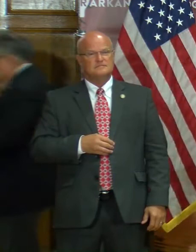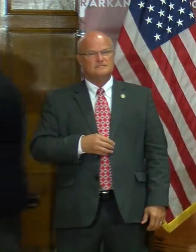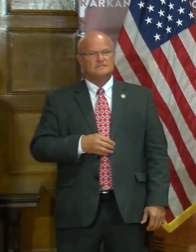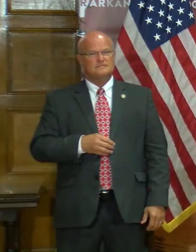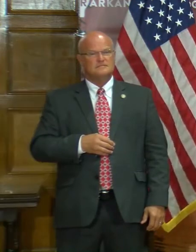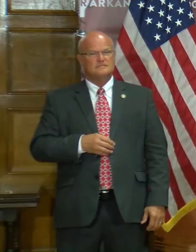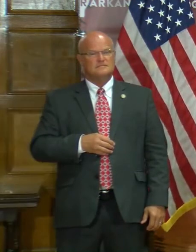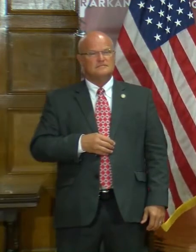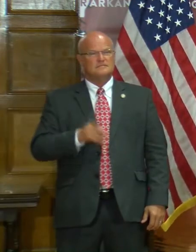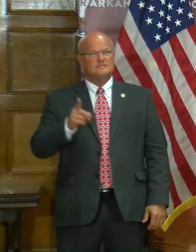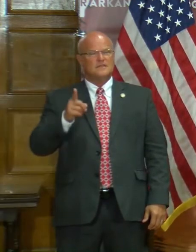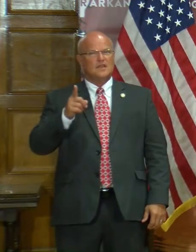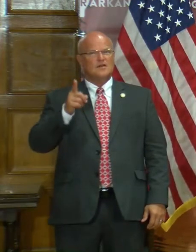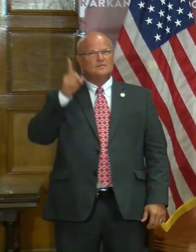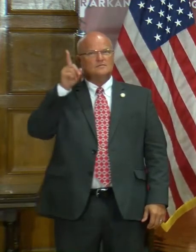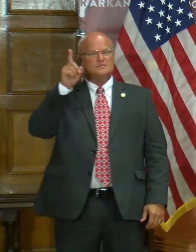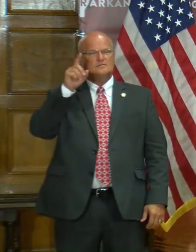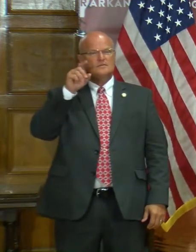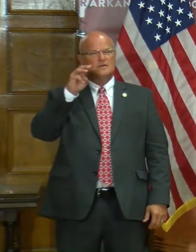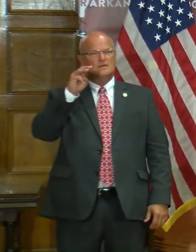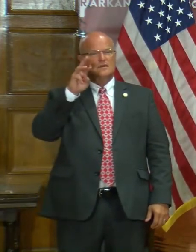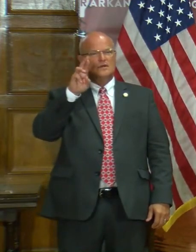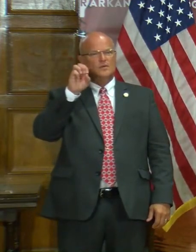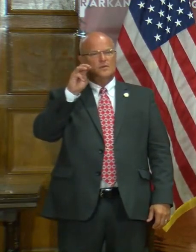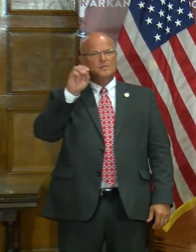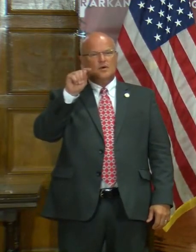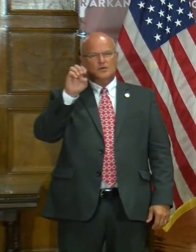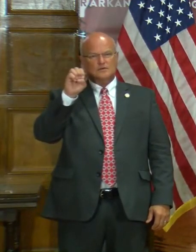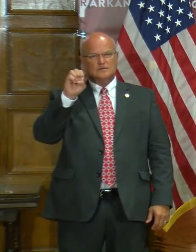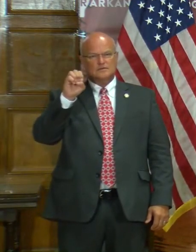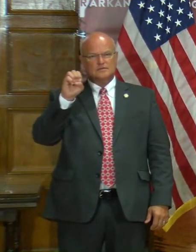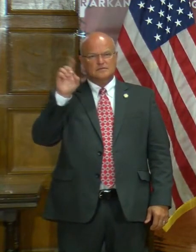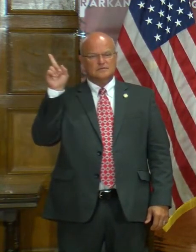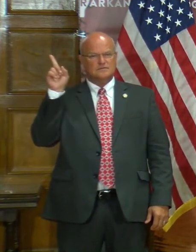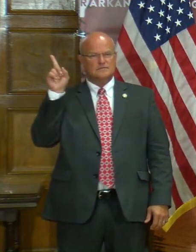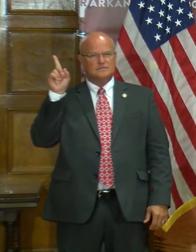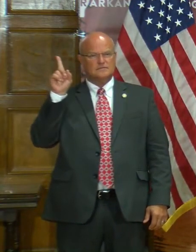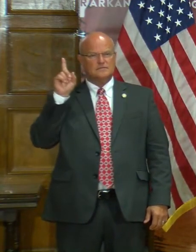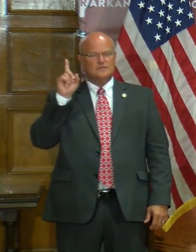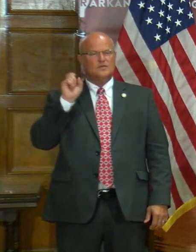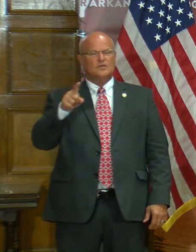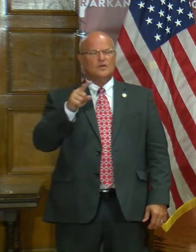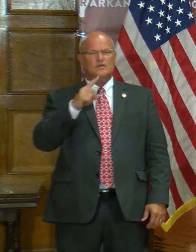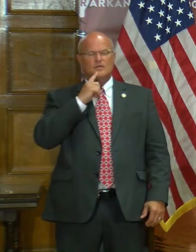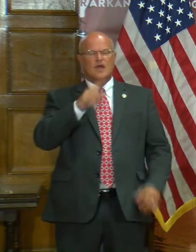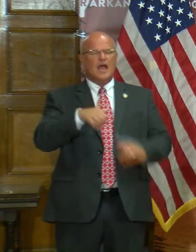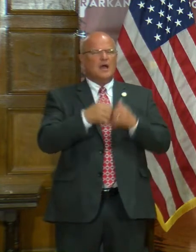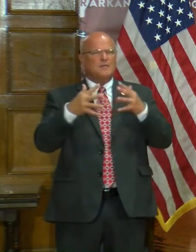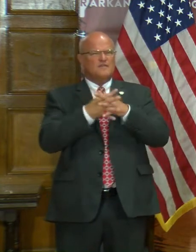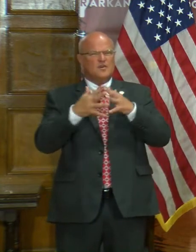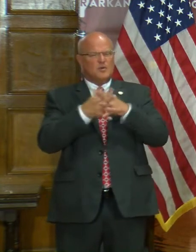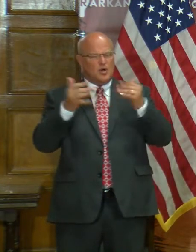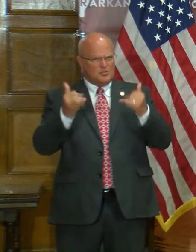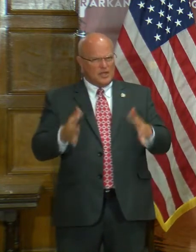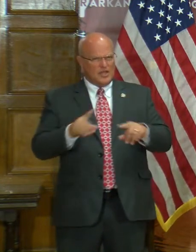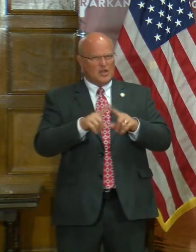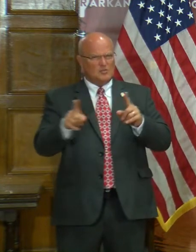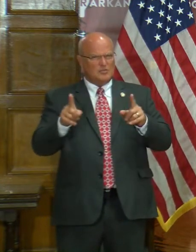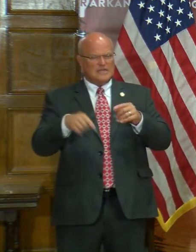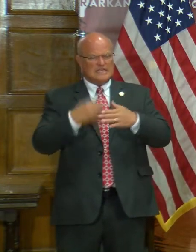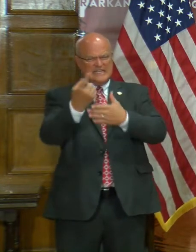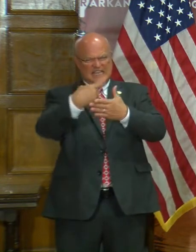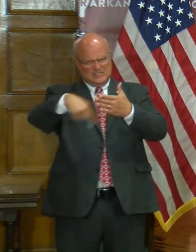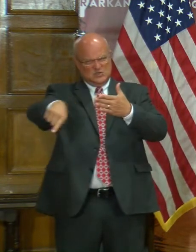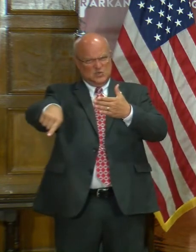Let's go remotely. Are there any questions? Governor, a quick question. You mentioned helmets for football players, but for next